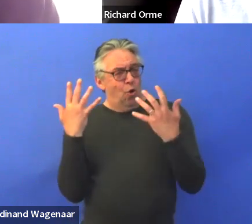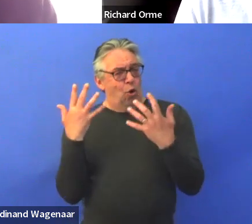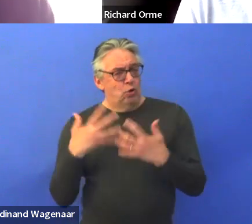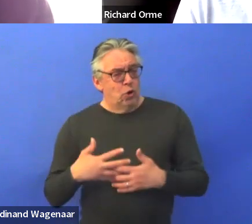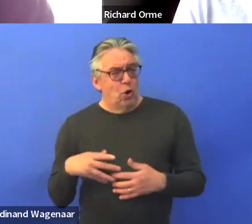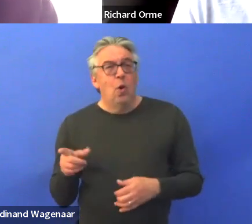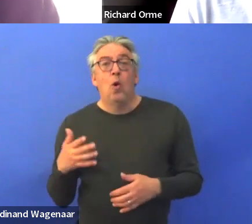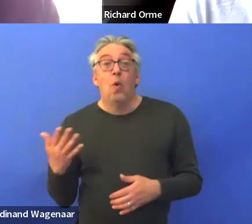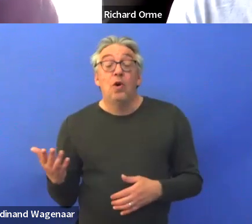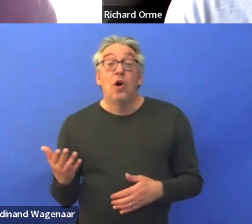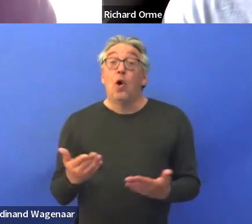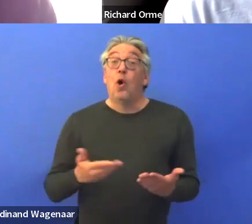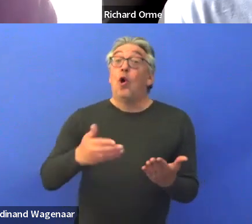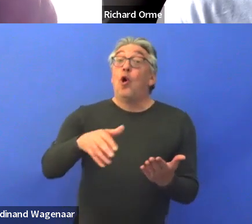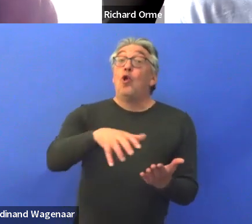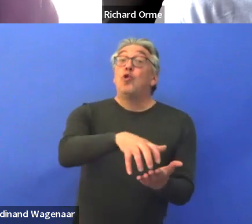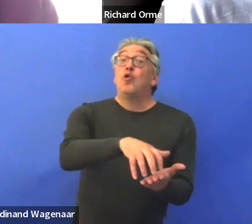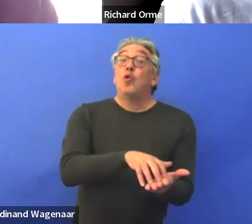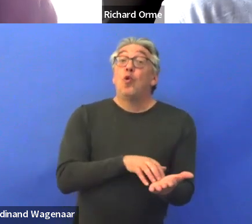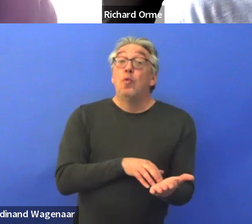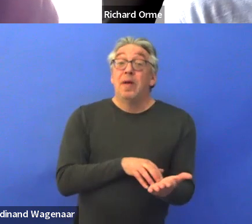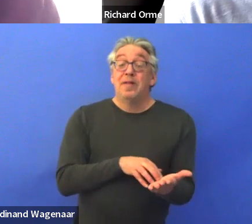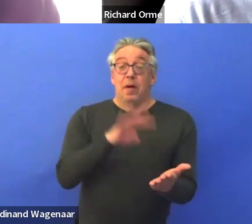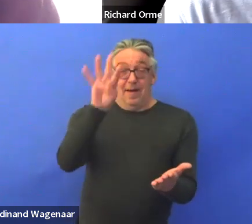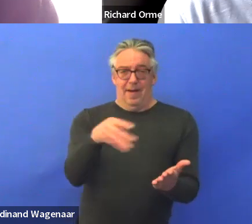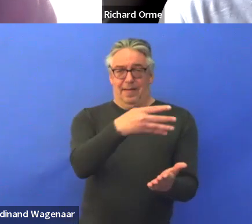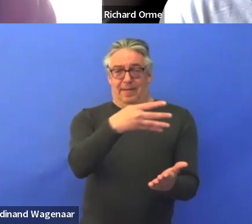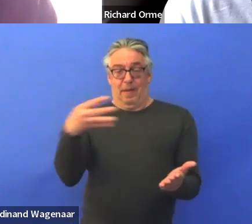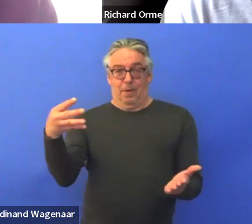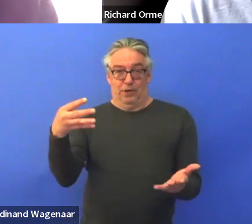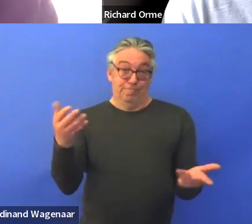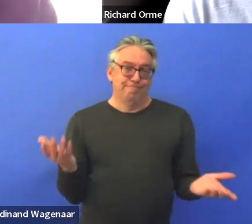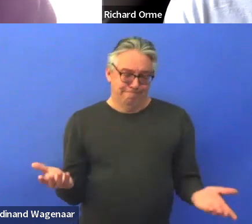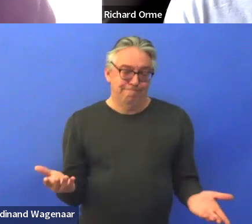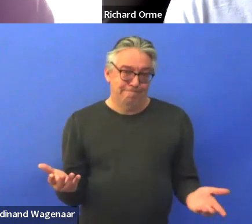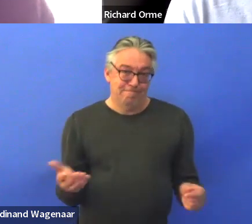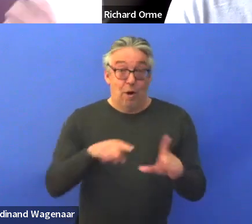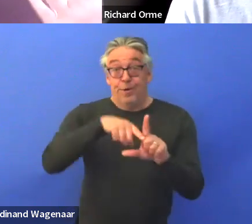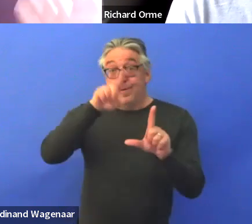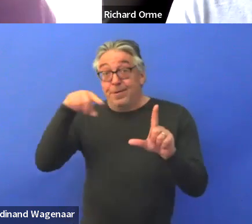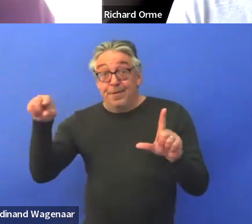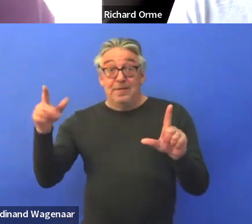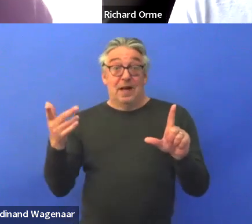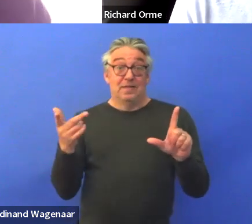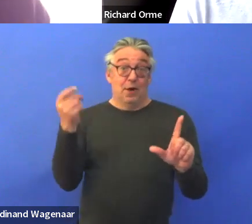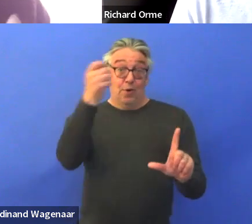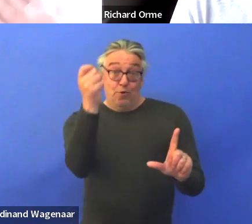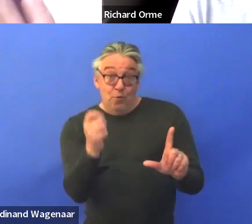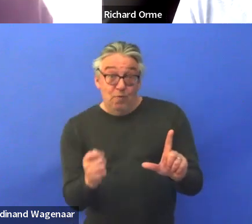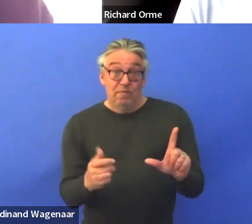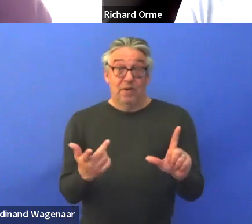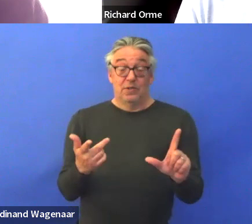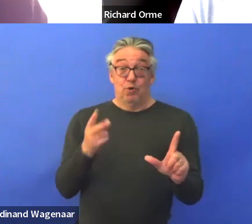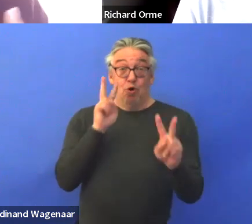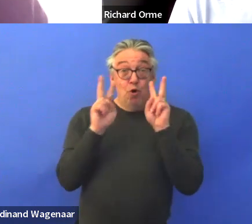documents which may contain a lot of tables. And I guess here we can also think of graphs and